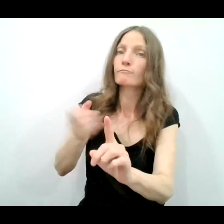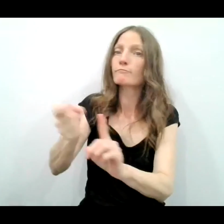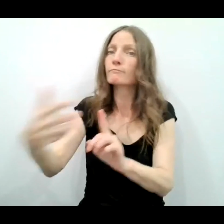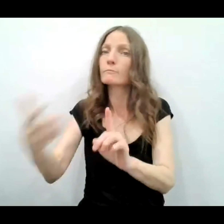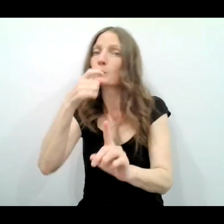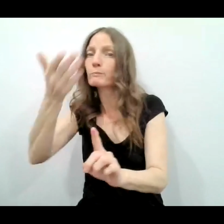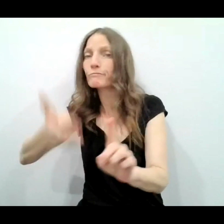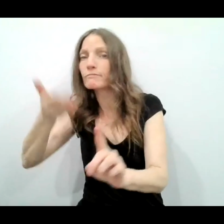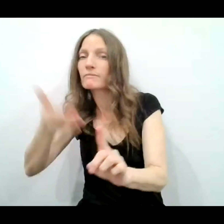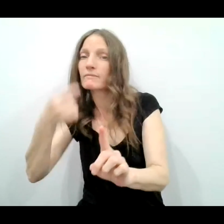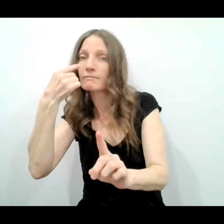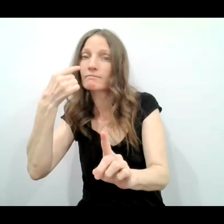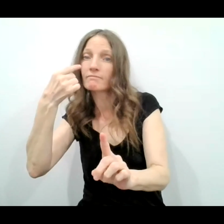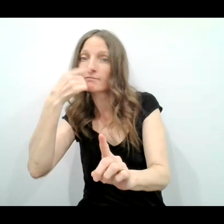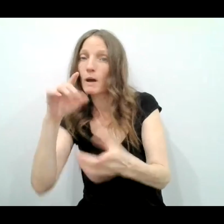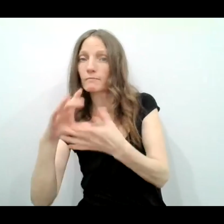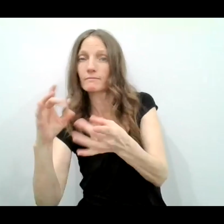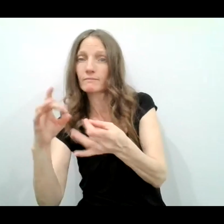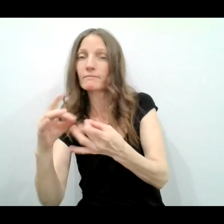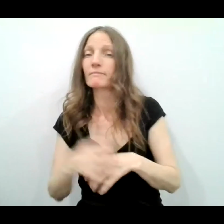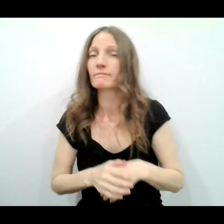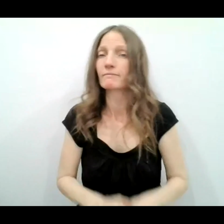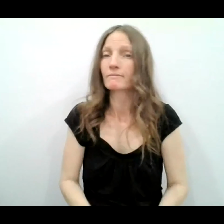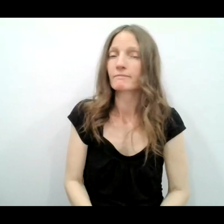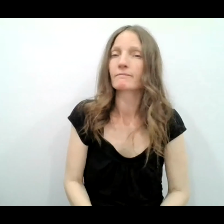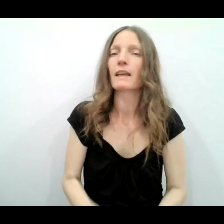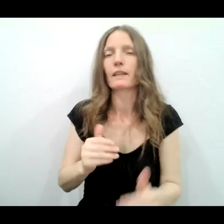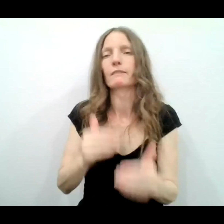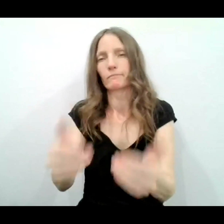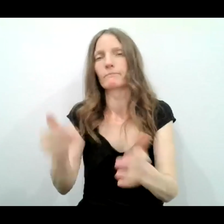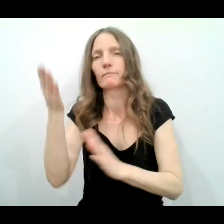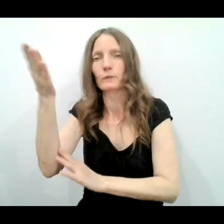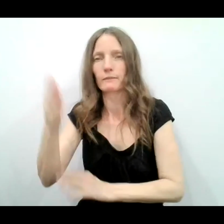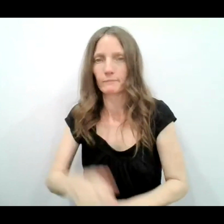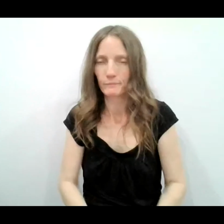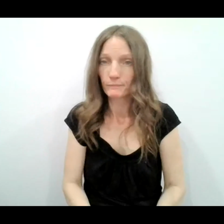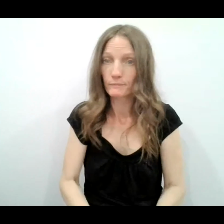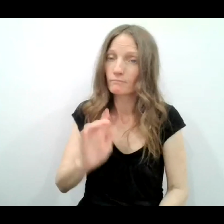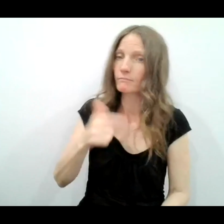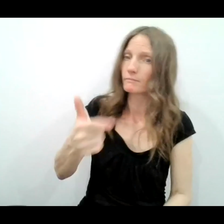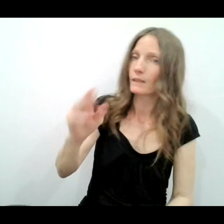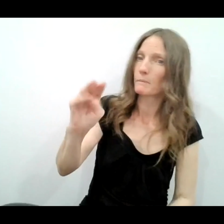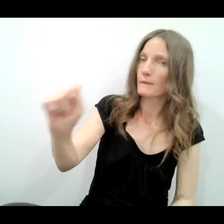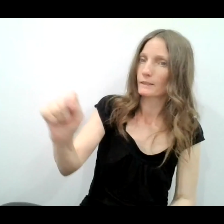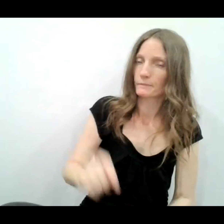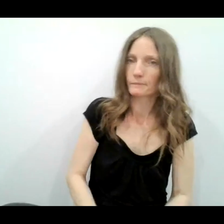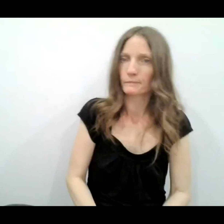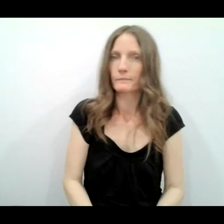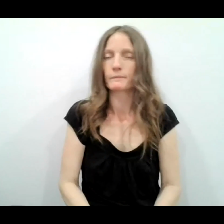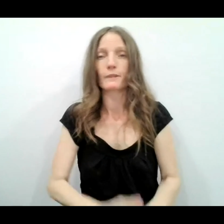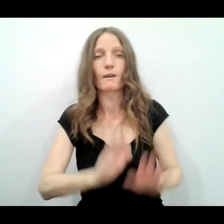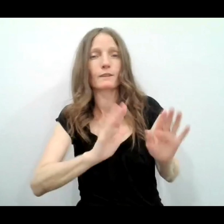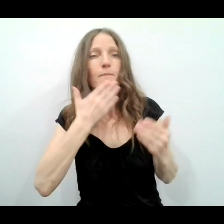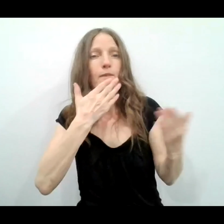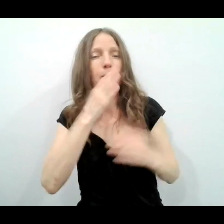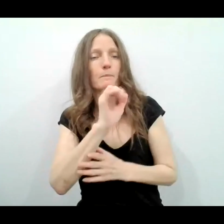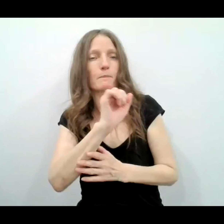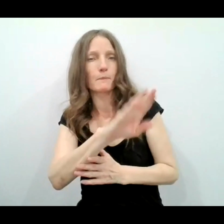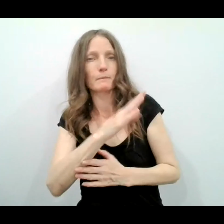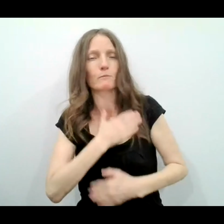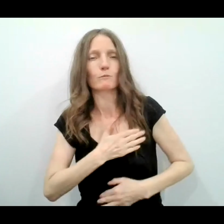to hear that at the before we delve into the Benji session. So Matt, over to you. Yeah, awesome. Thank you so much, Barb. Appreciate